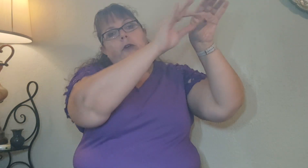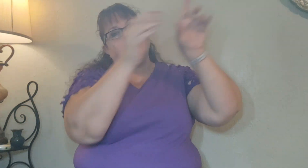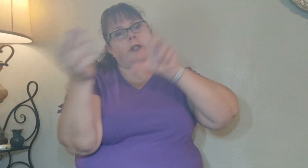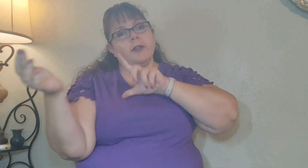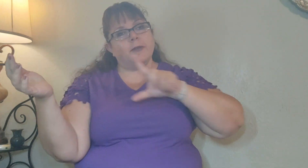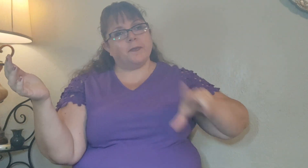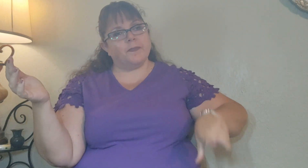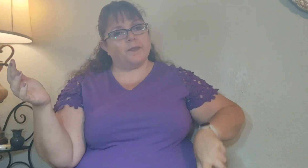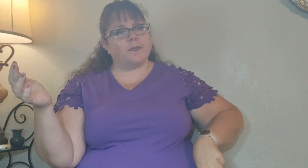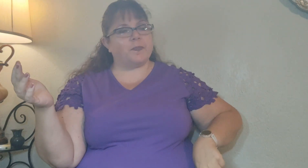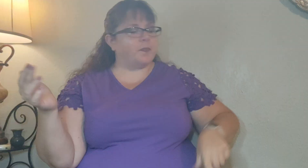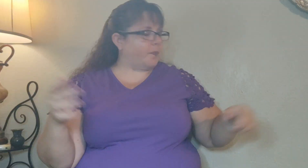Lord.